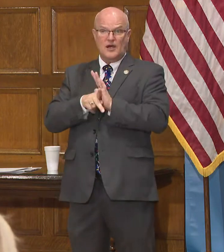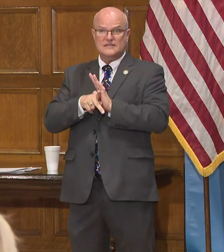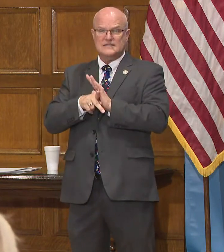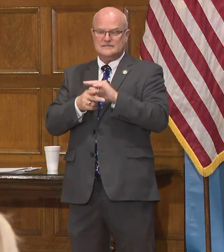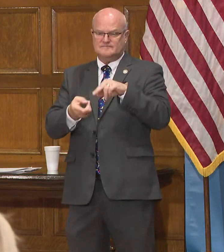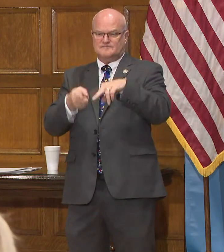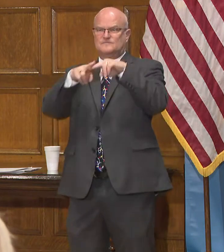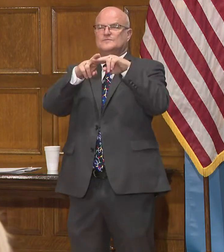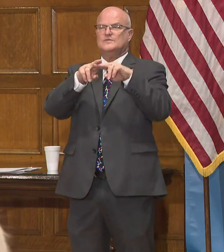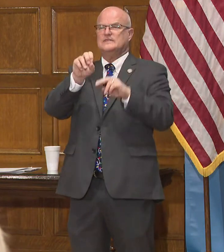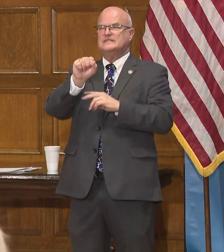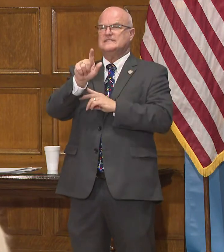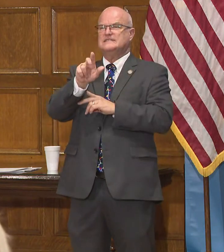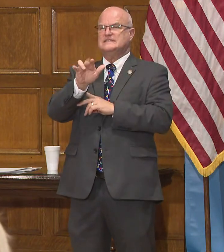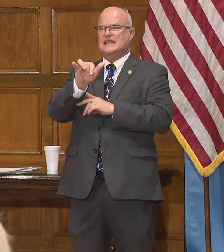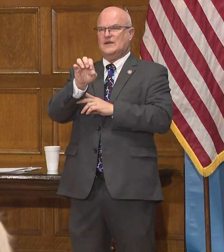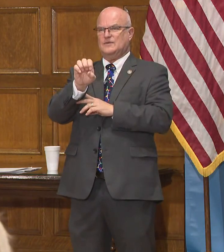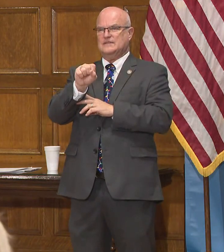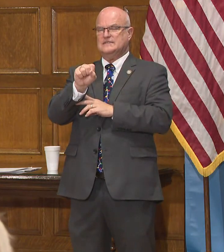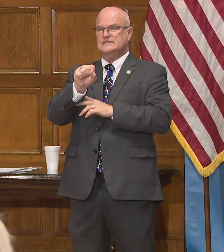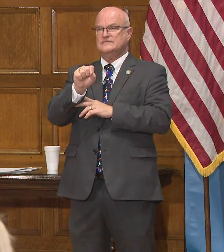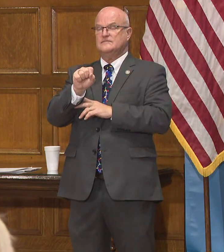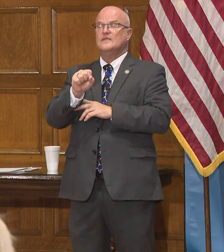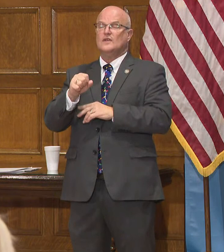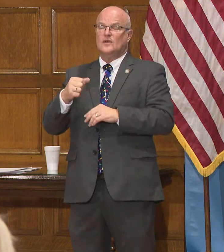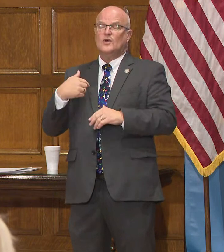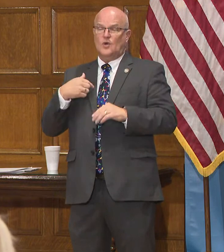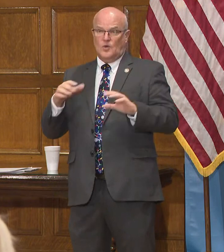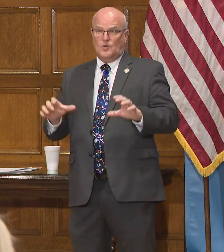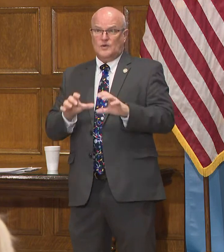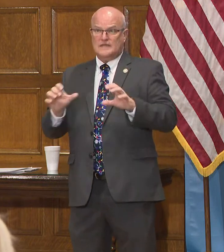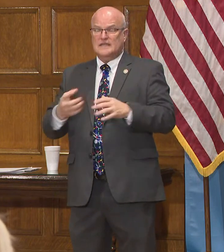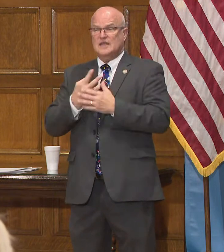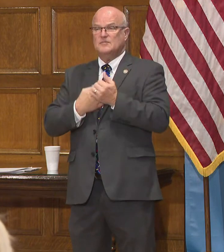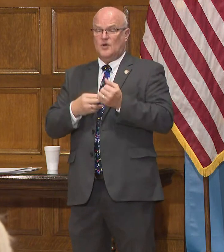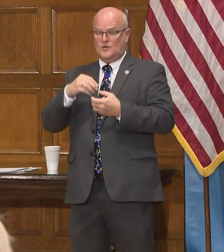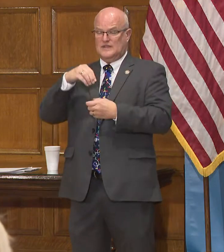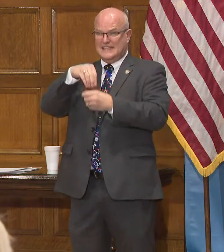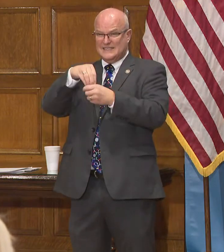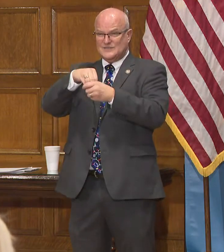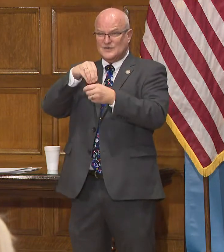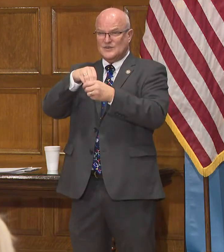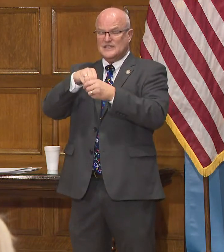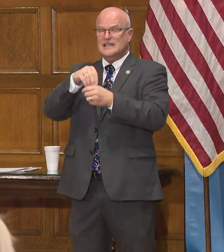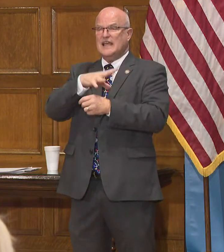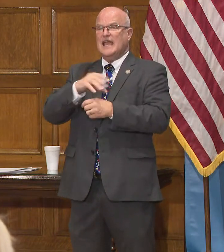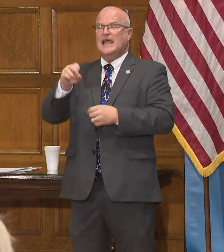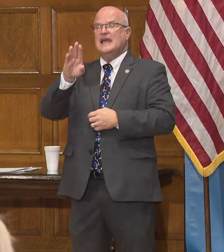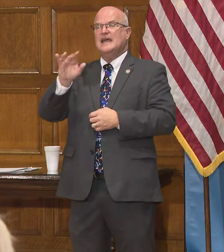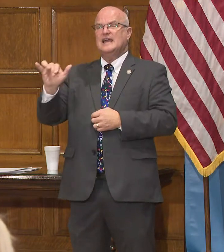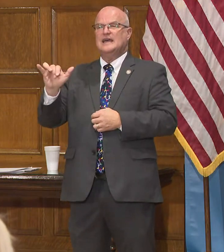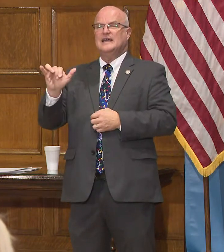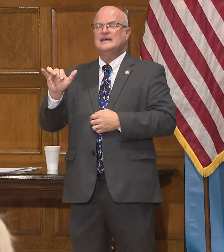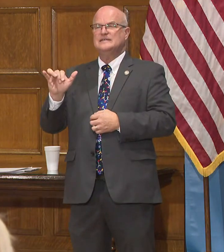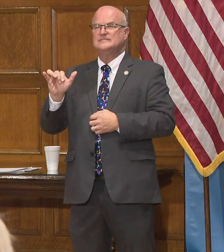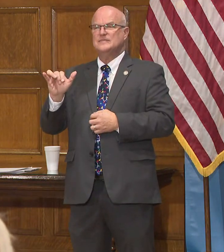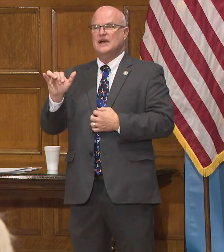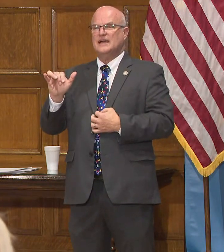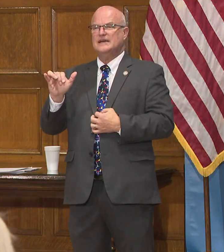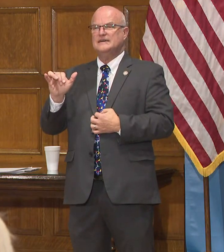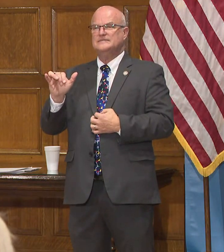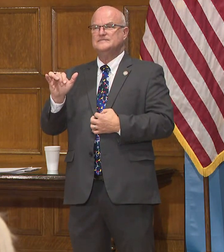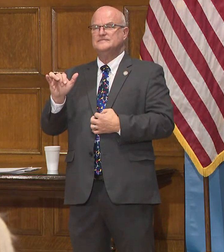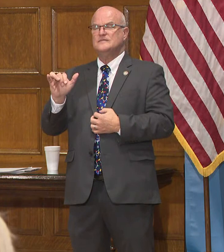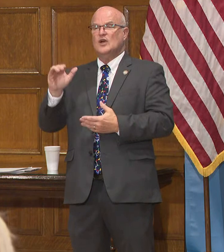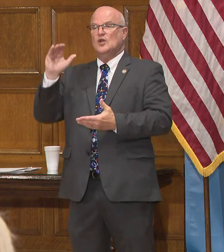raising salaries. We did take some steps, both internally, but also by